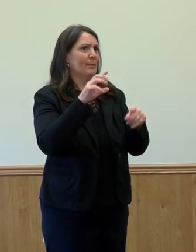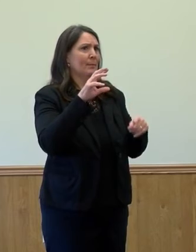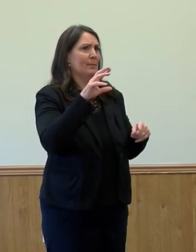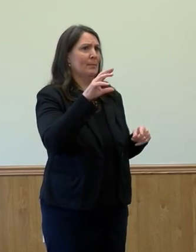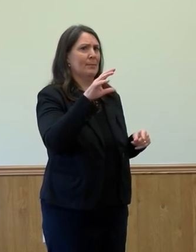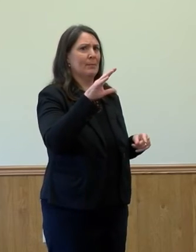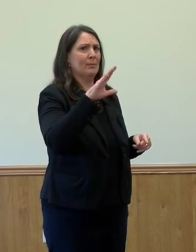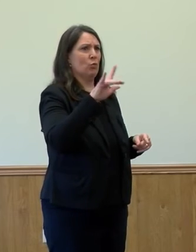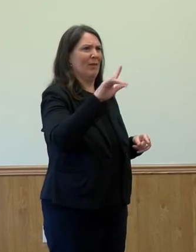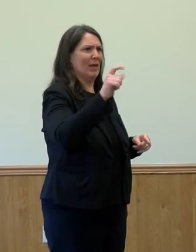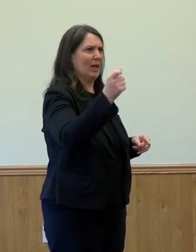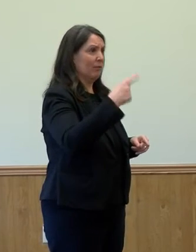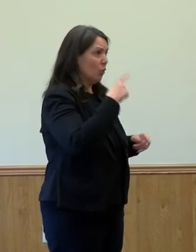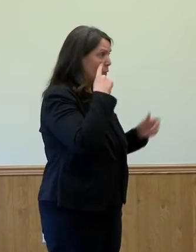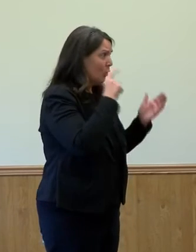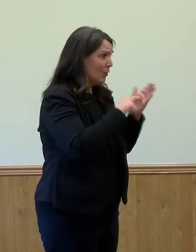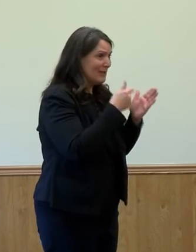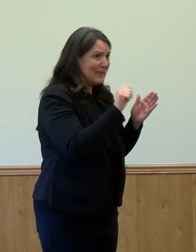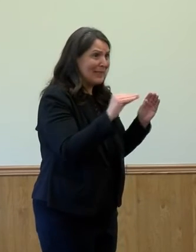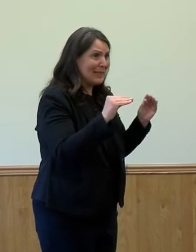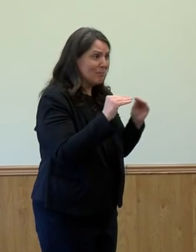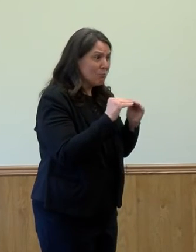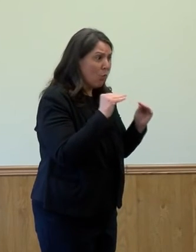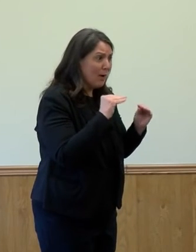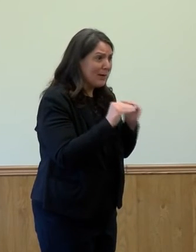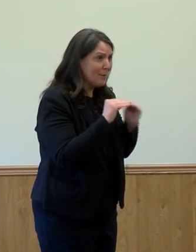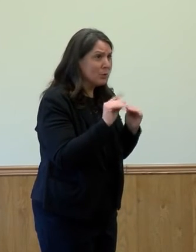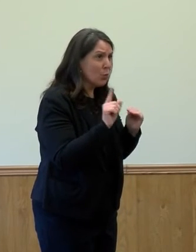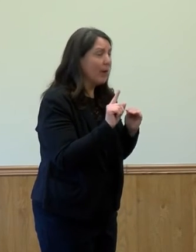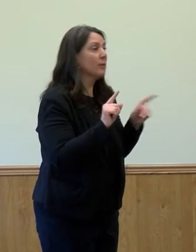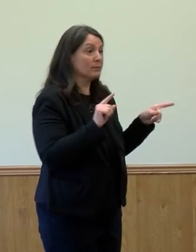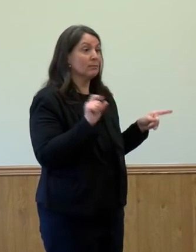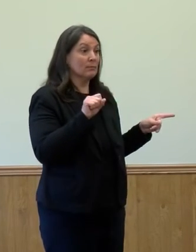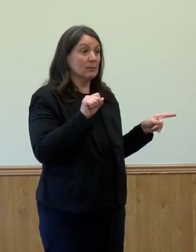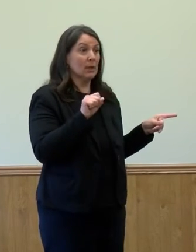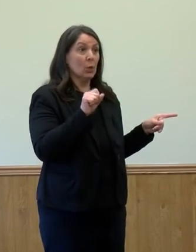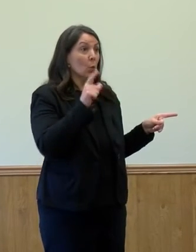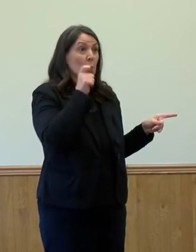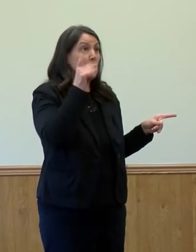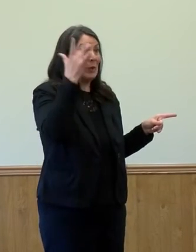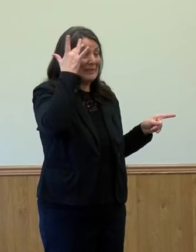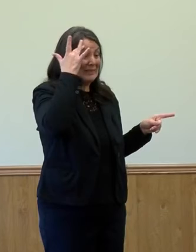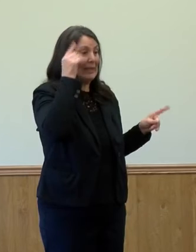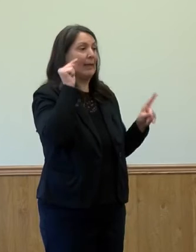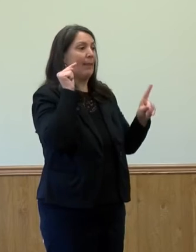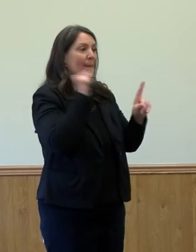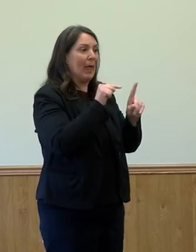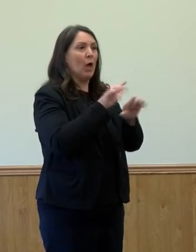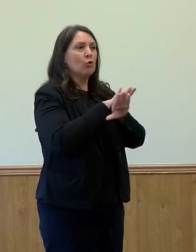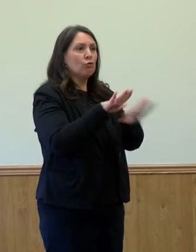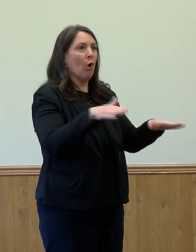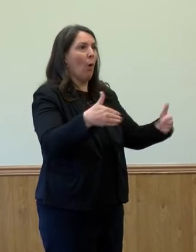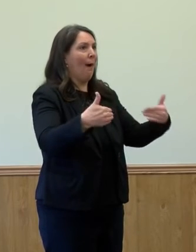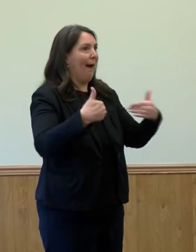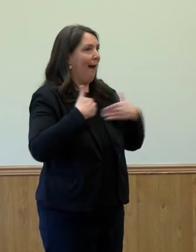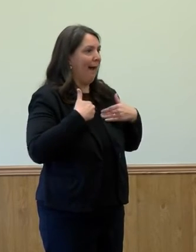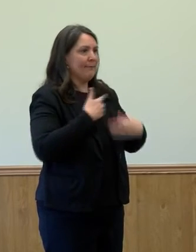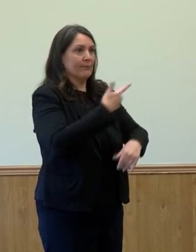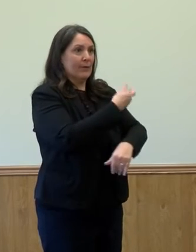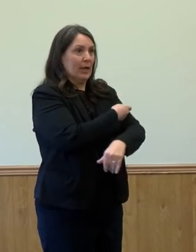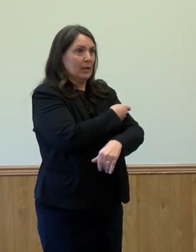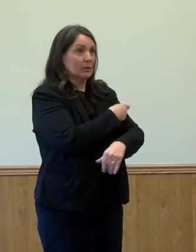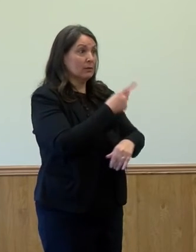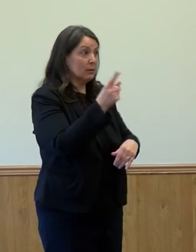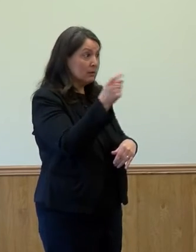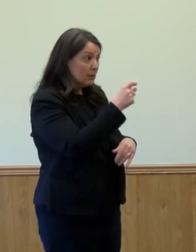from, or? Yes, we're definitely seeing much more cases in unvaccinated populations. That's the demographic now. It's not a certain age or anything? It's not a